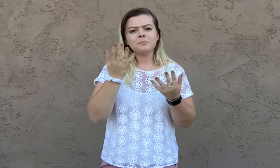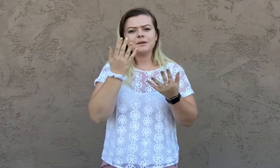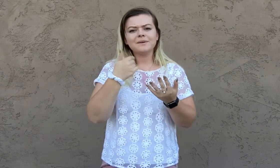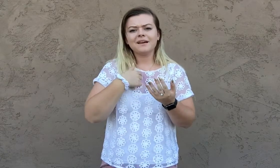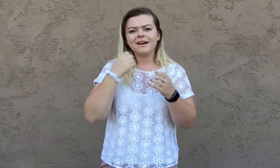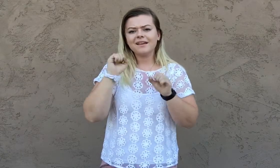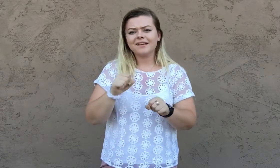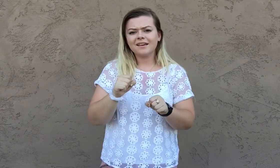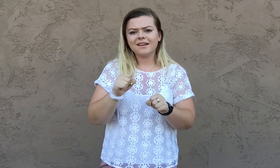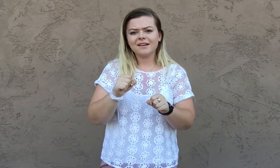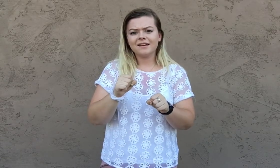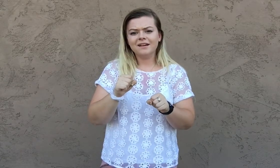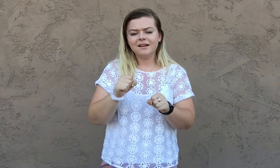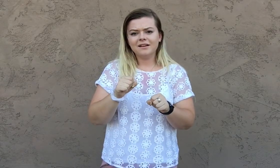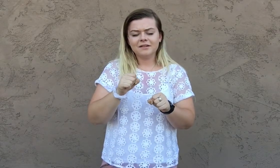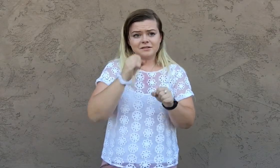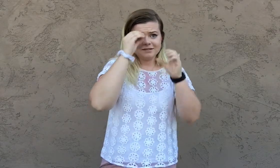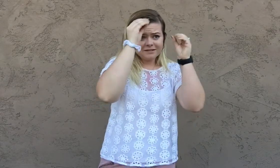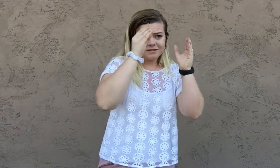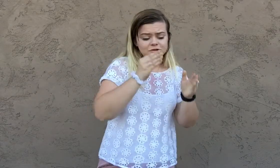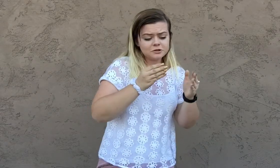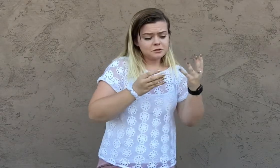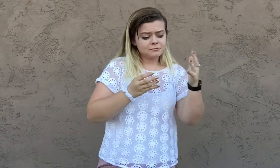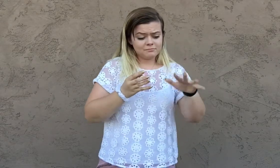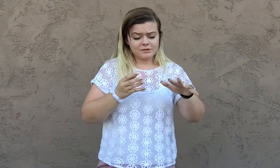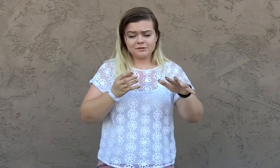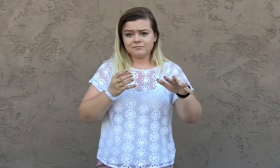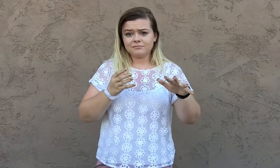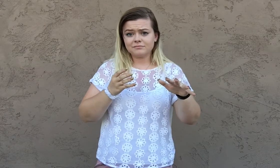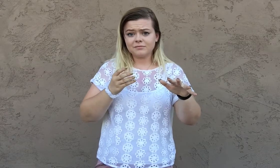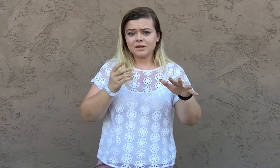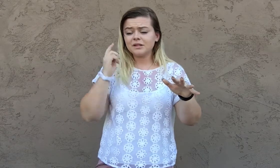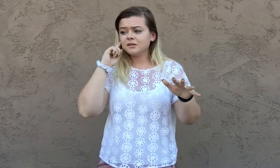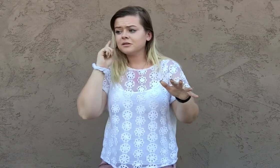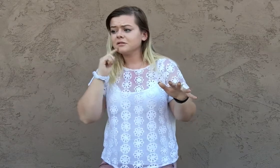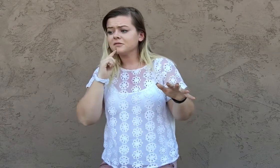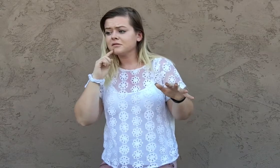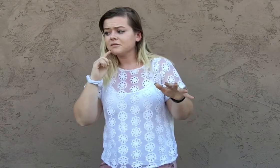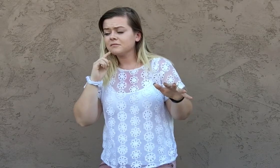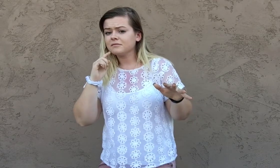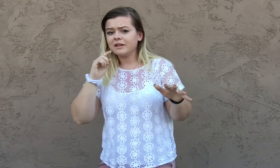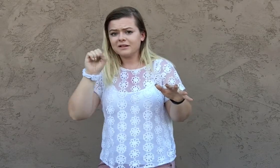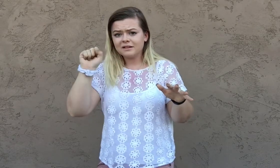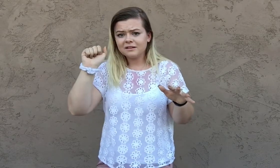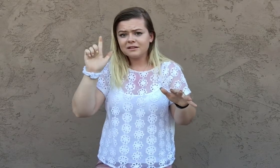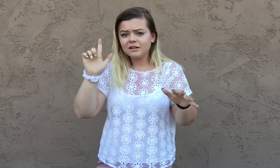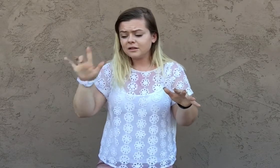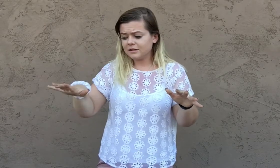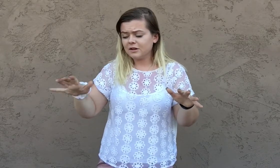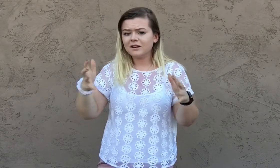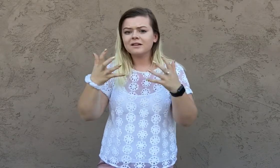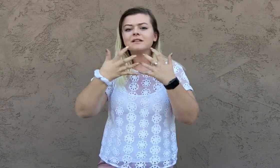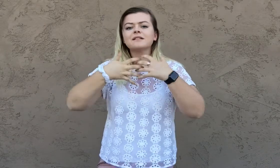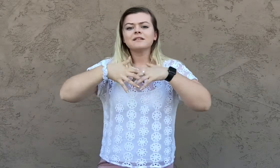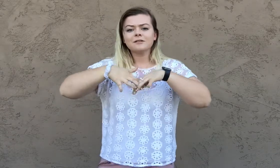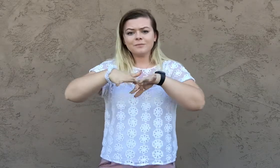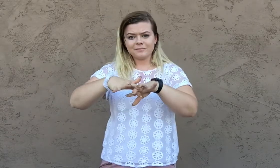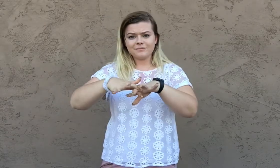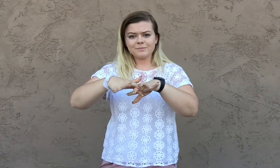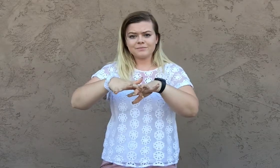thought maybe I can have a teacher here and maybe a deaf in the language over here and